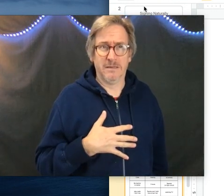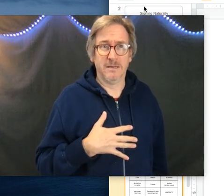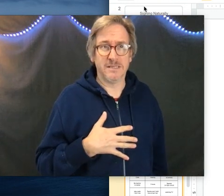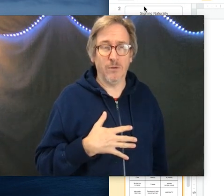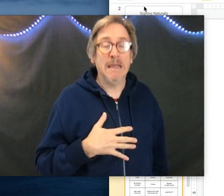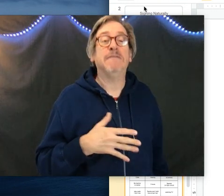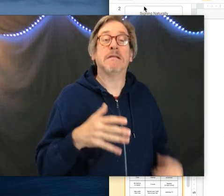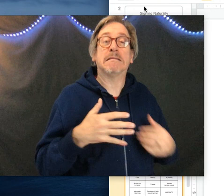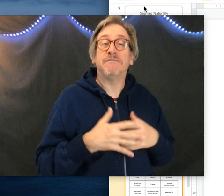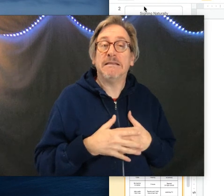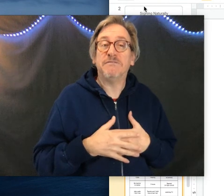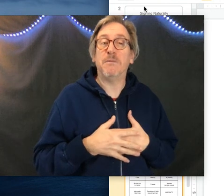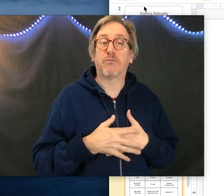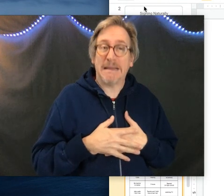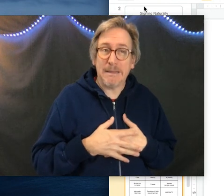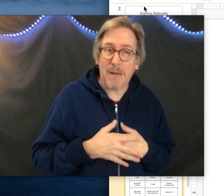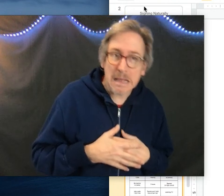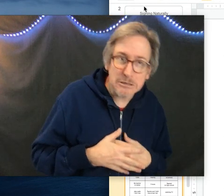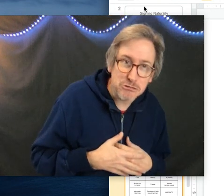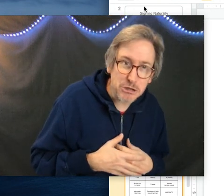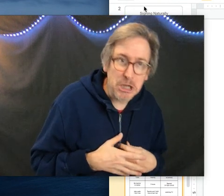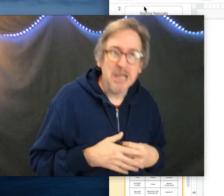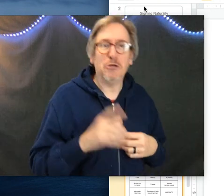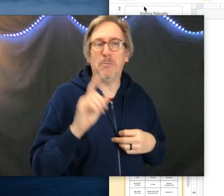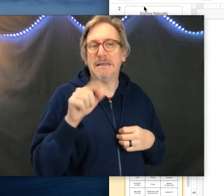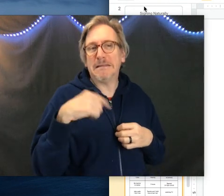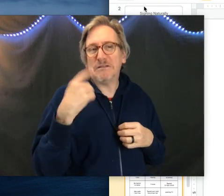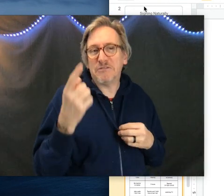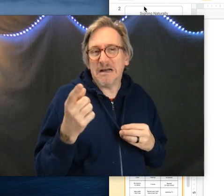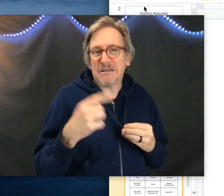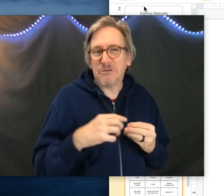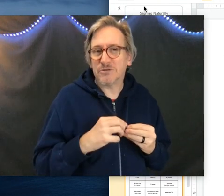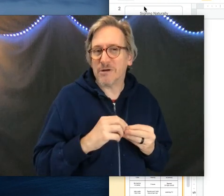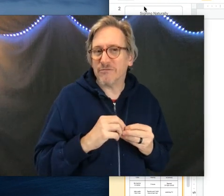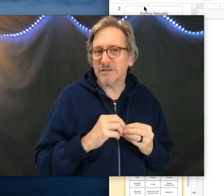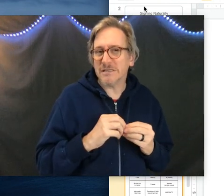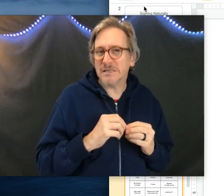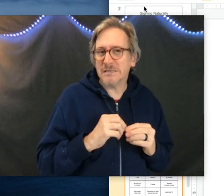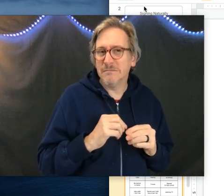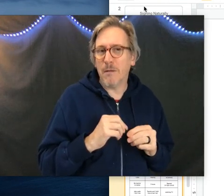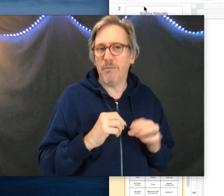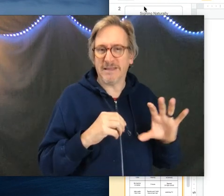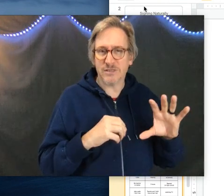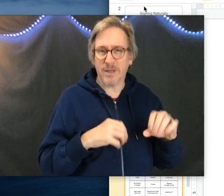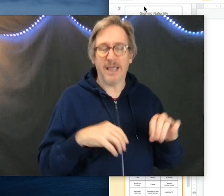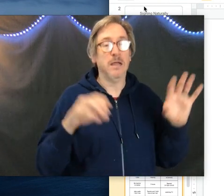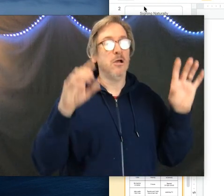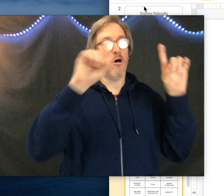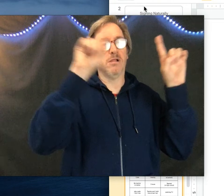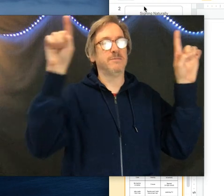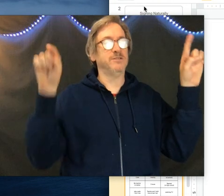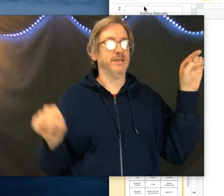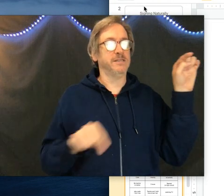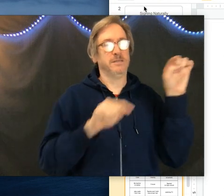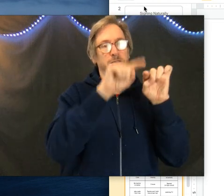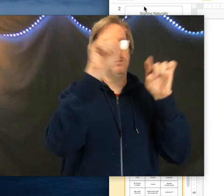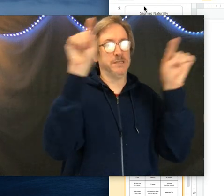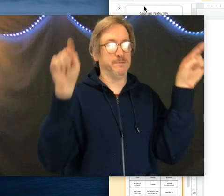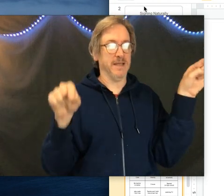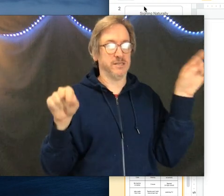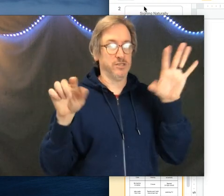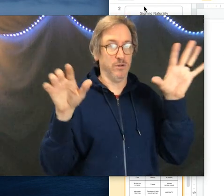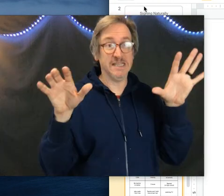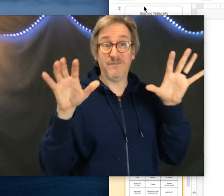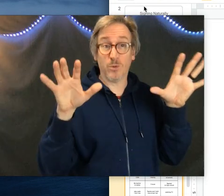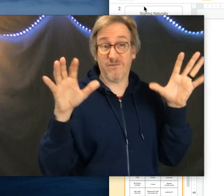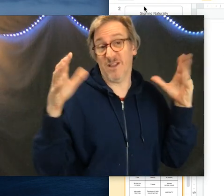old. So if you're not a fan of the Brady Bunch, you might not have got all those references, but that's okay. All I was doing is using